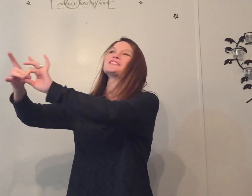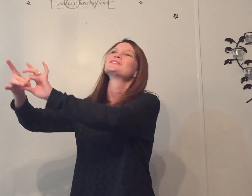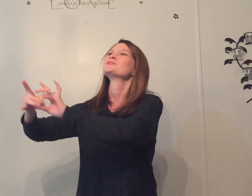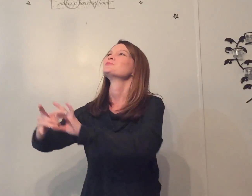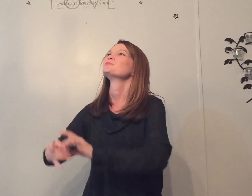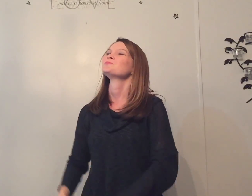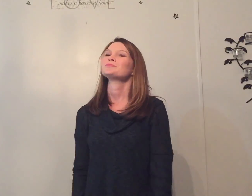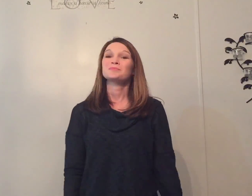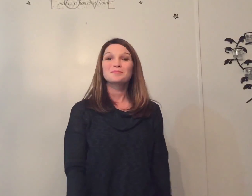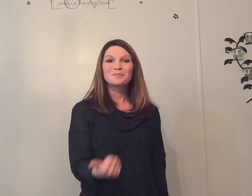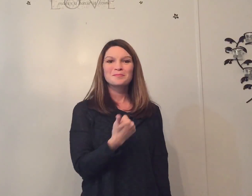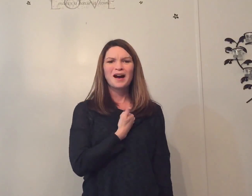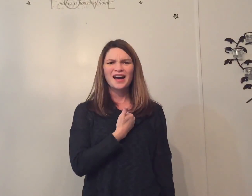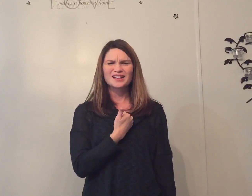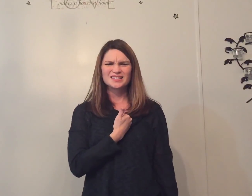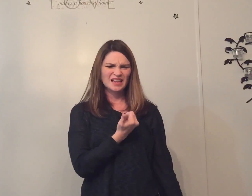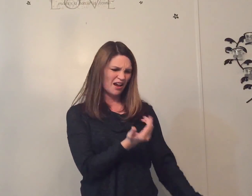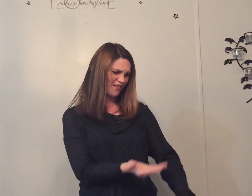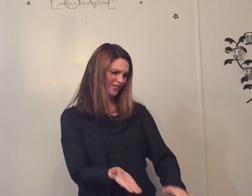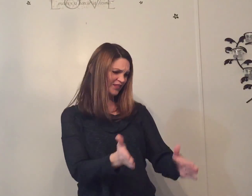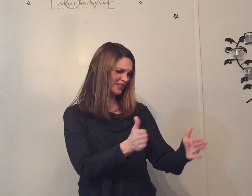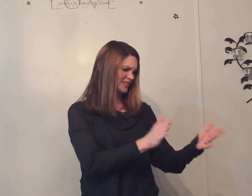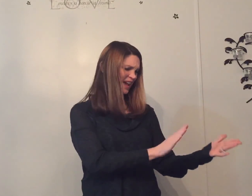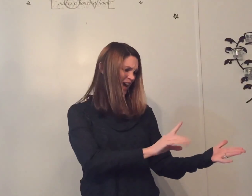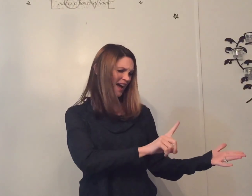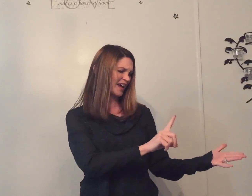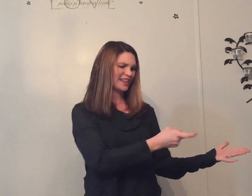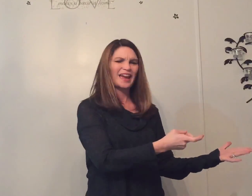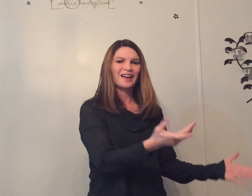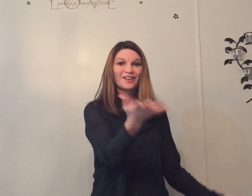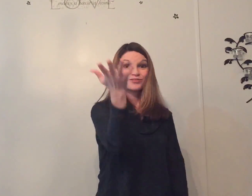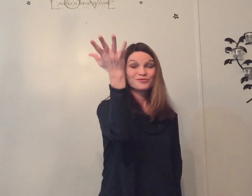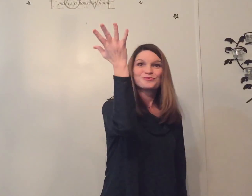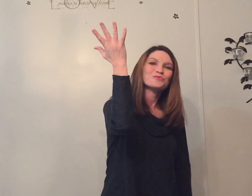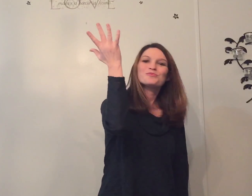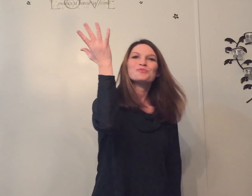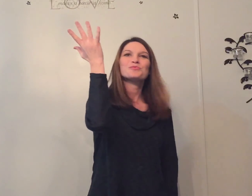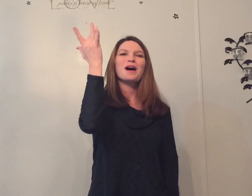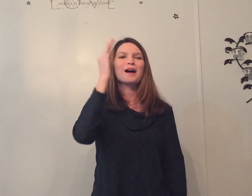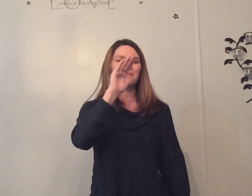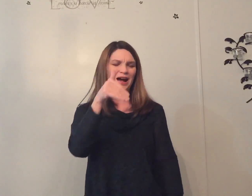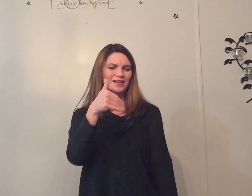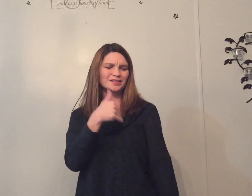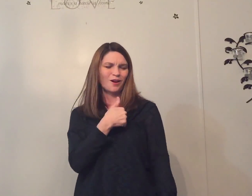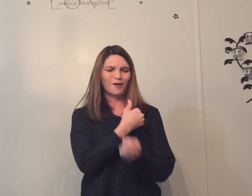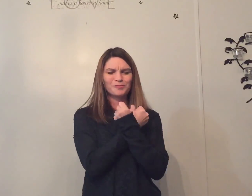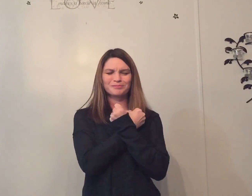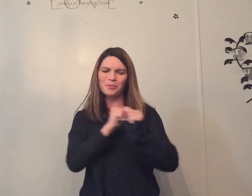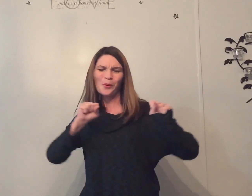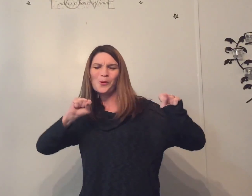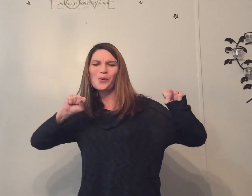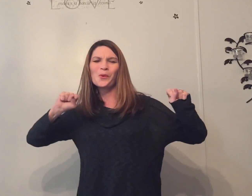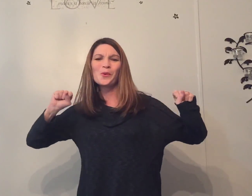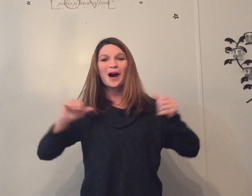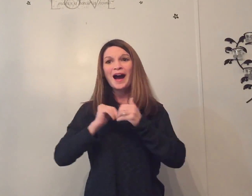One with Himself, I cannot die, My soul is purchased by